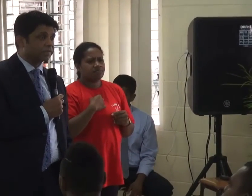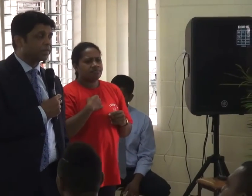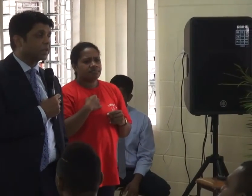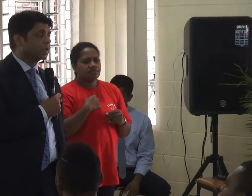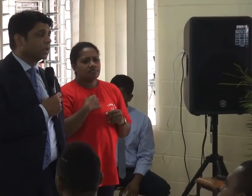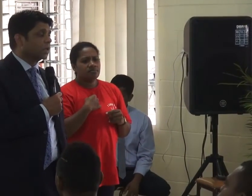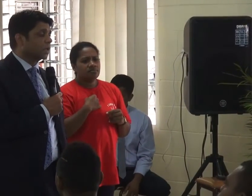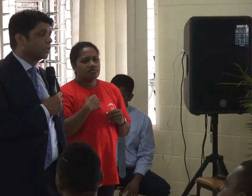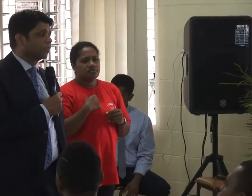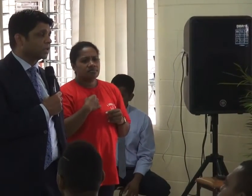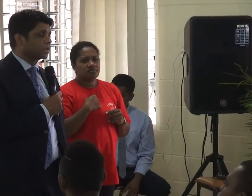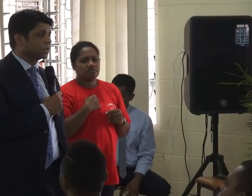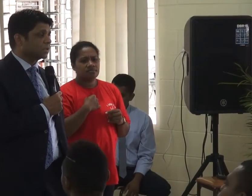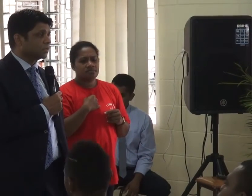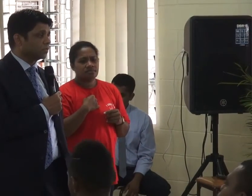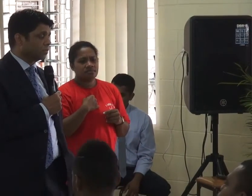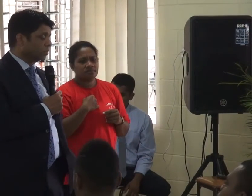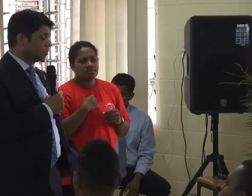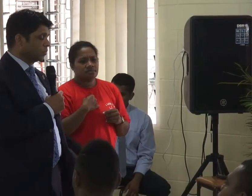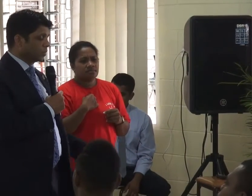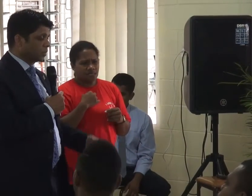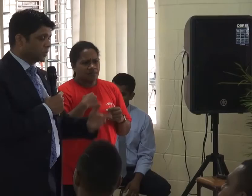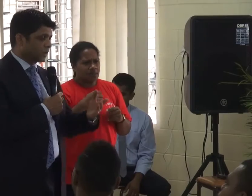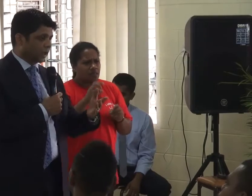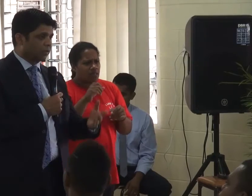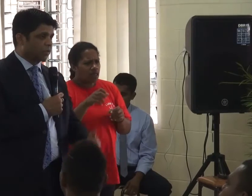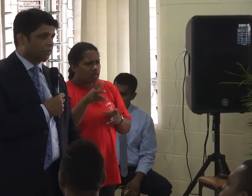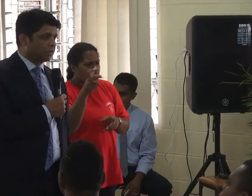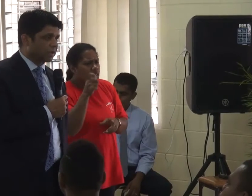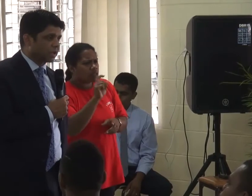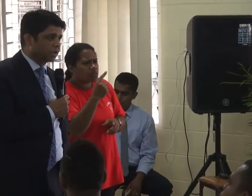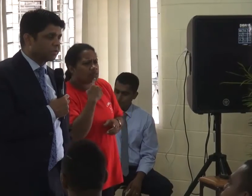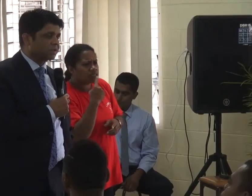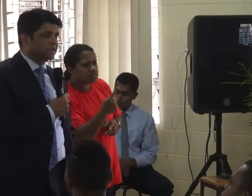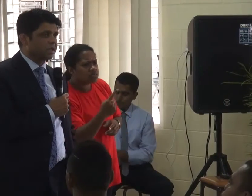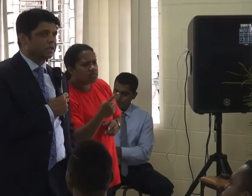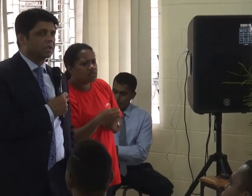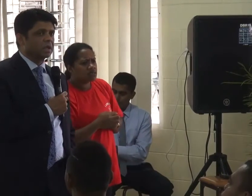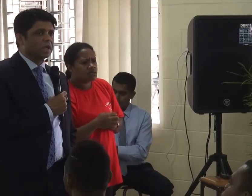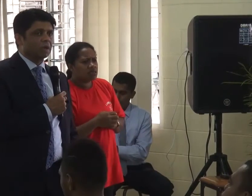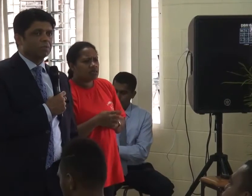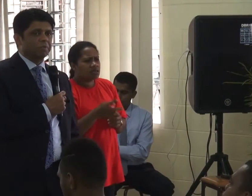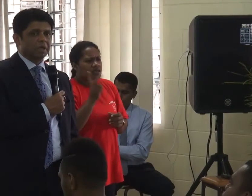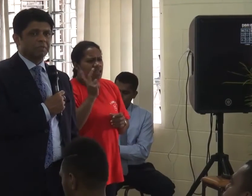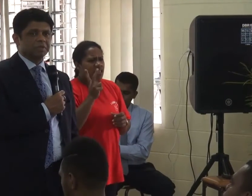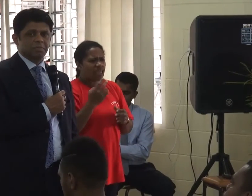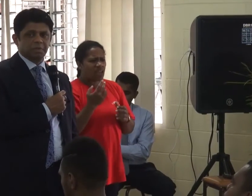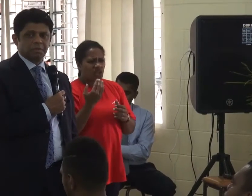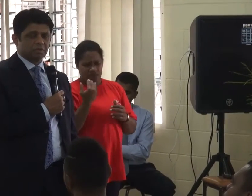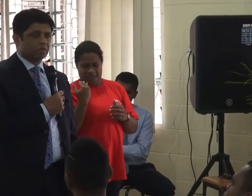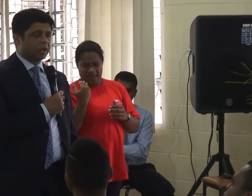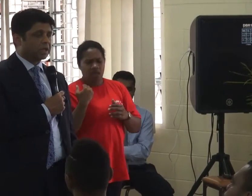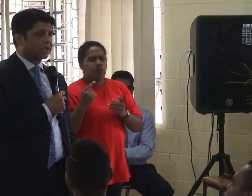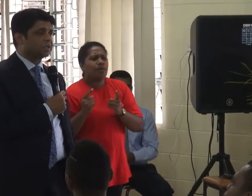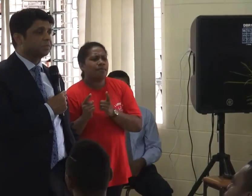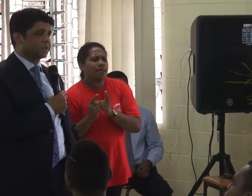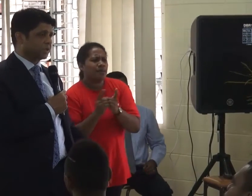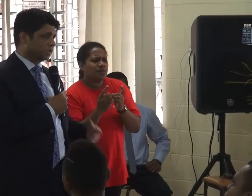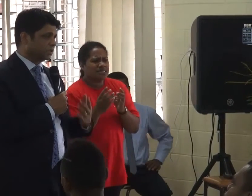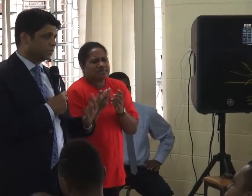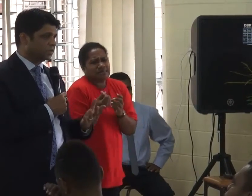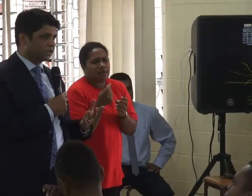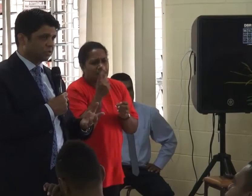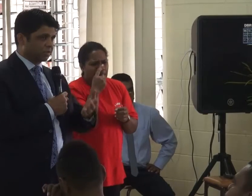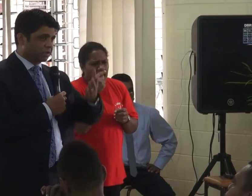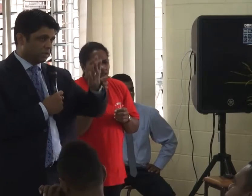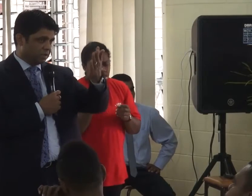you're saying. In fact, again, when we were in India recently, we met up with some people to look at getting